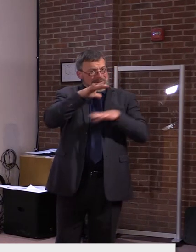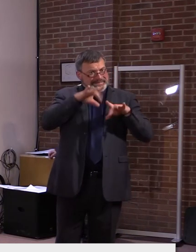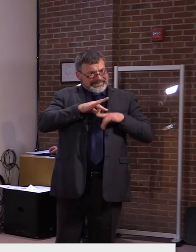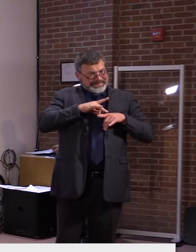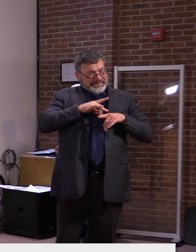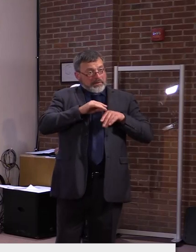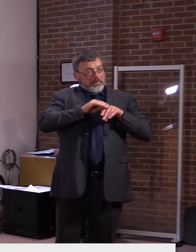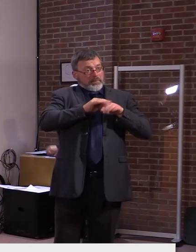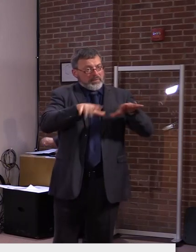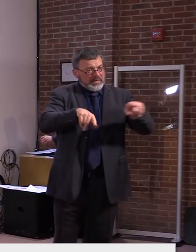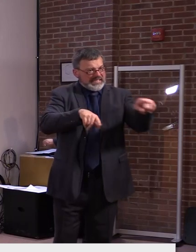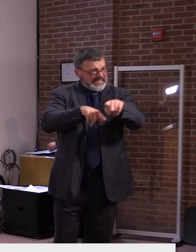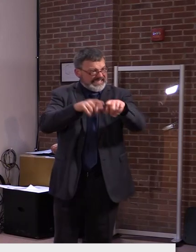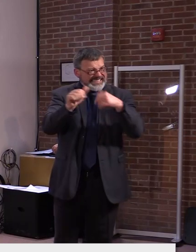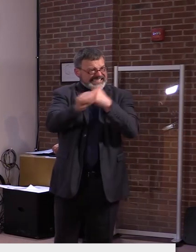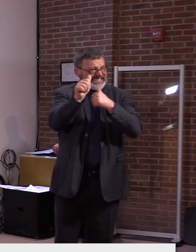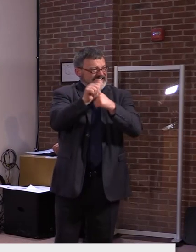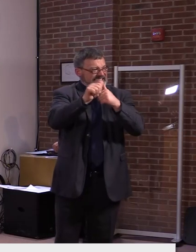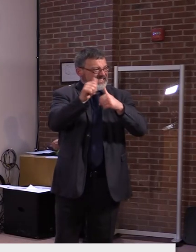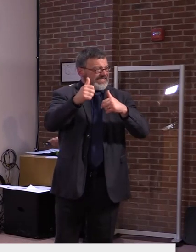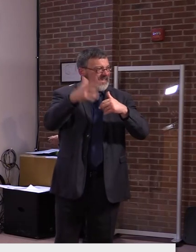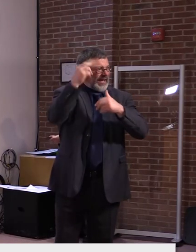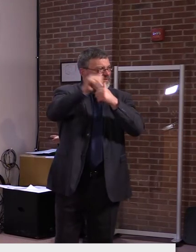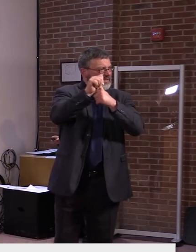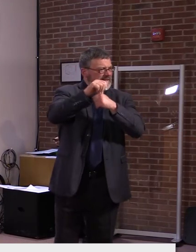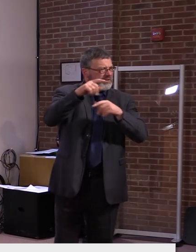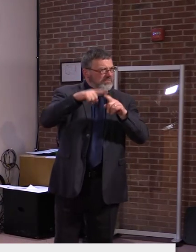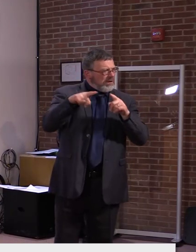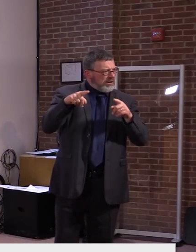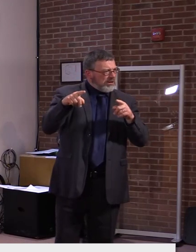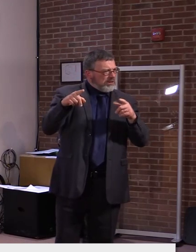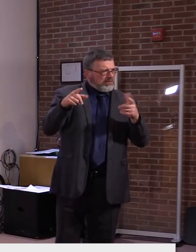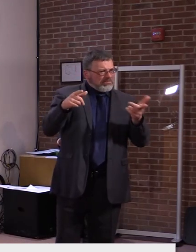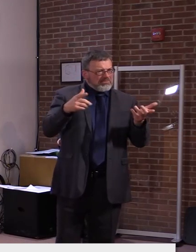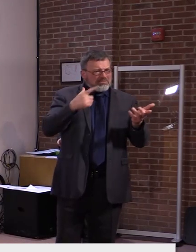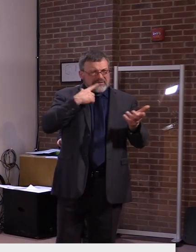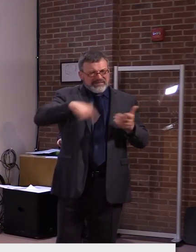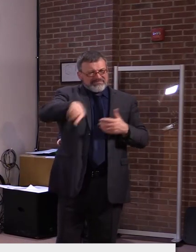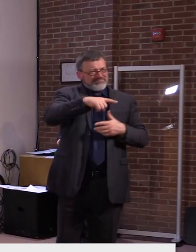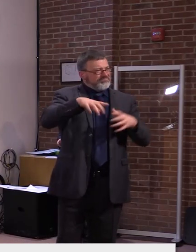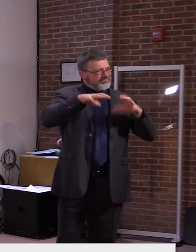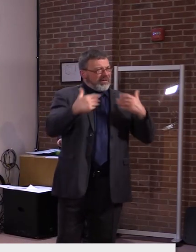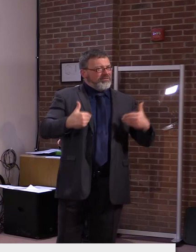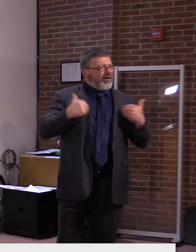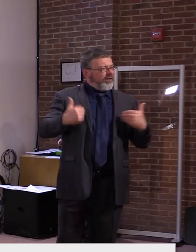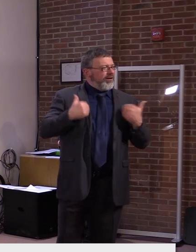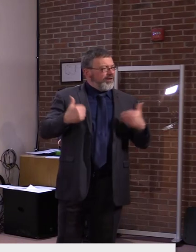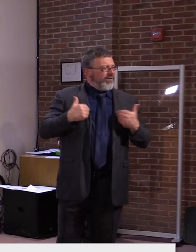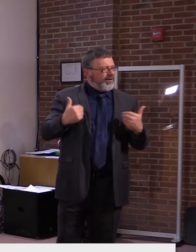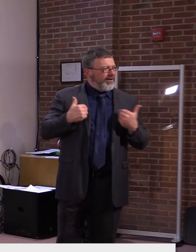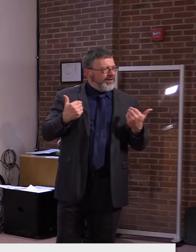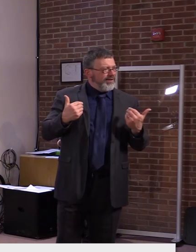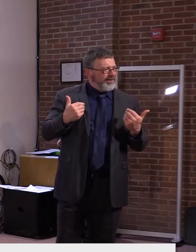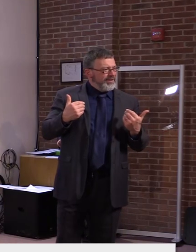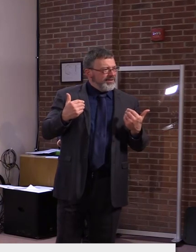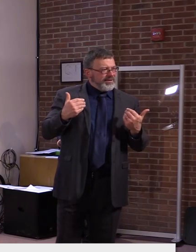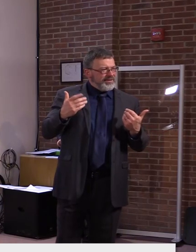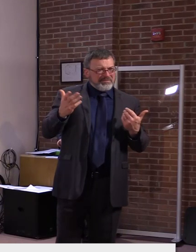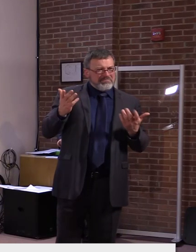really younger people at all, or people who received the booster. So it's, do you see what I mean on